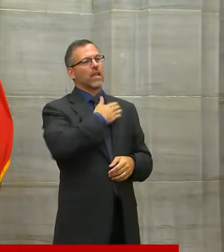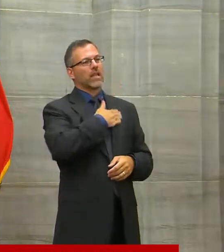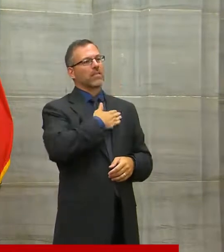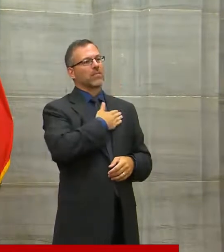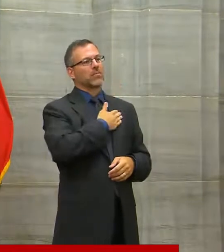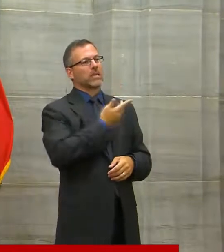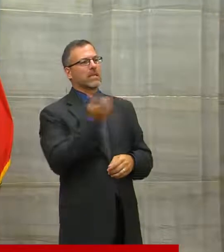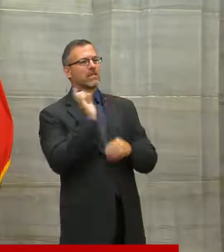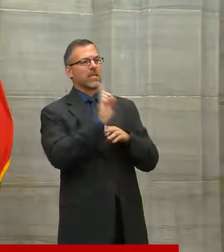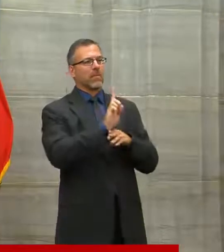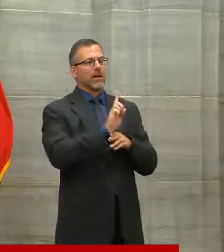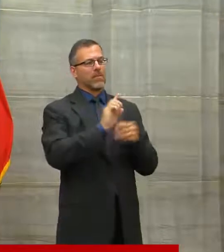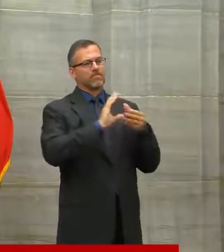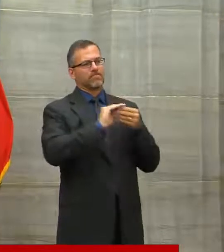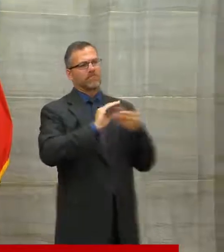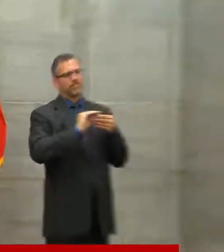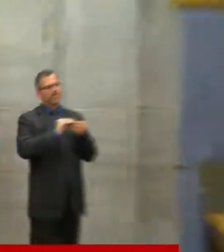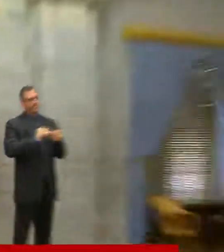please.